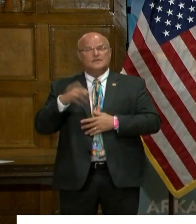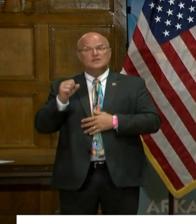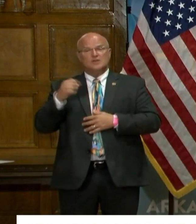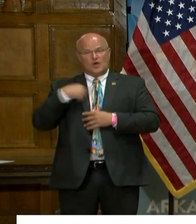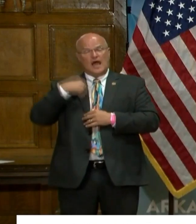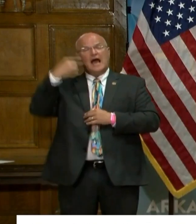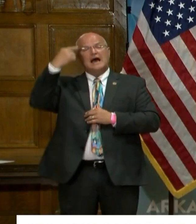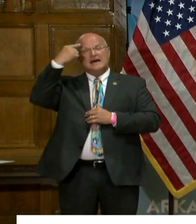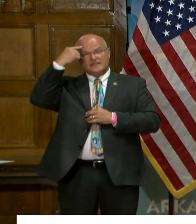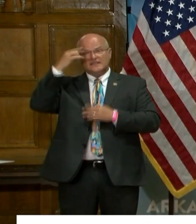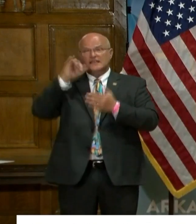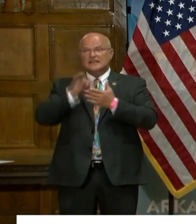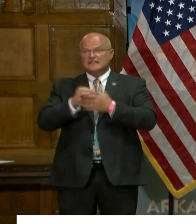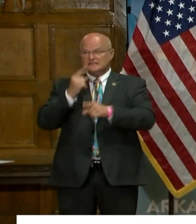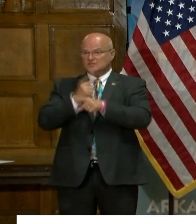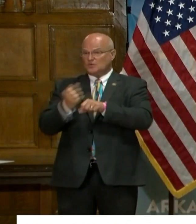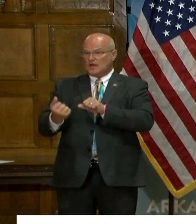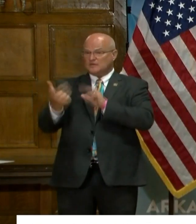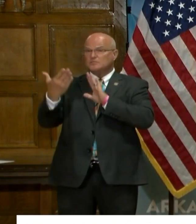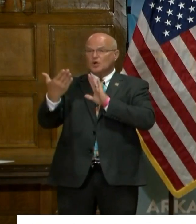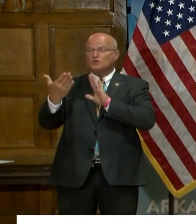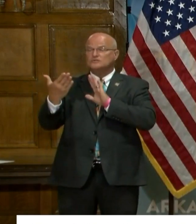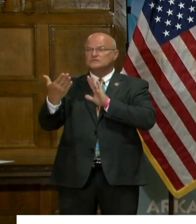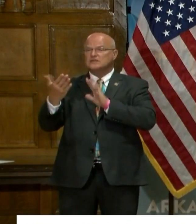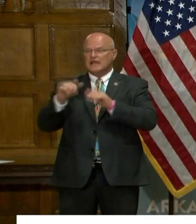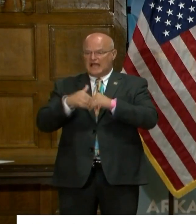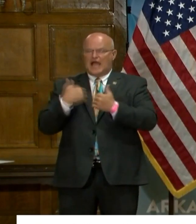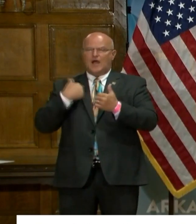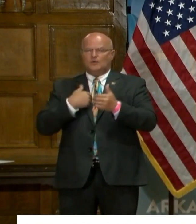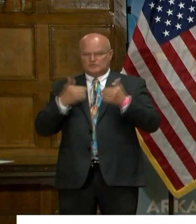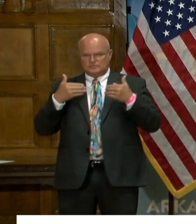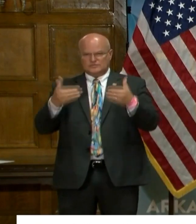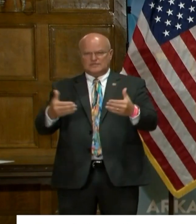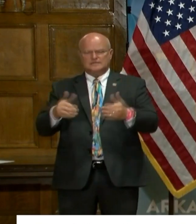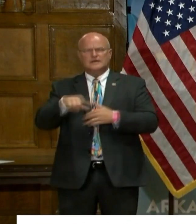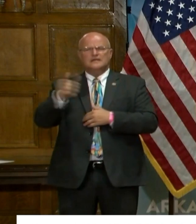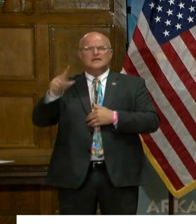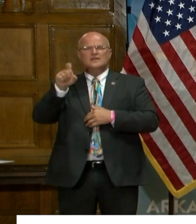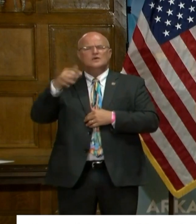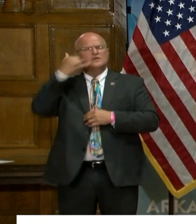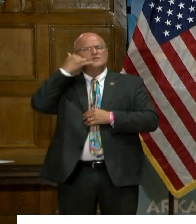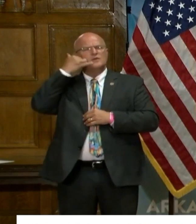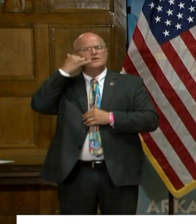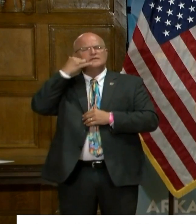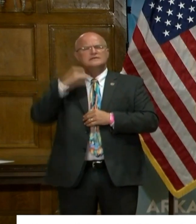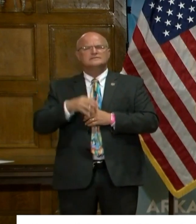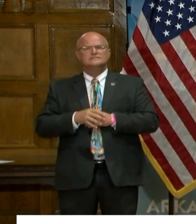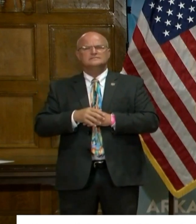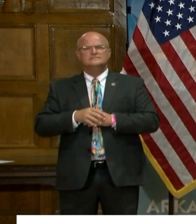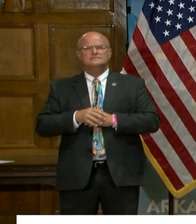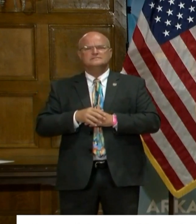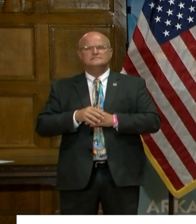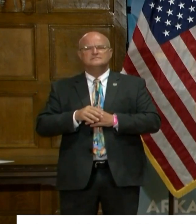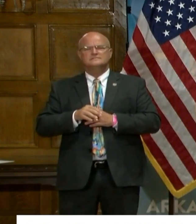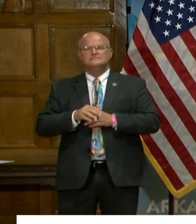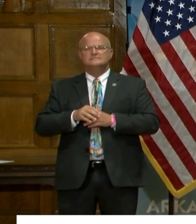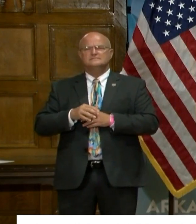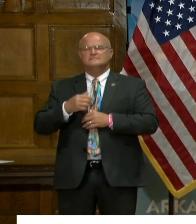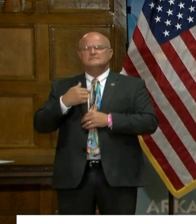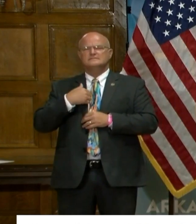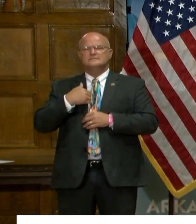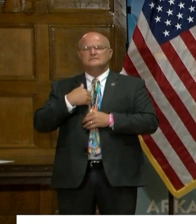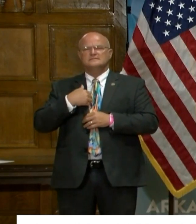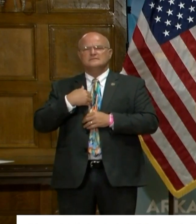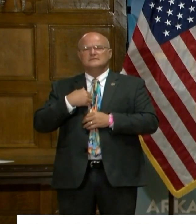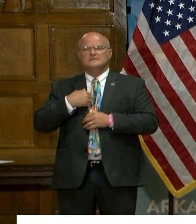so I think that's the right approach, and that's how we're proceeding. Is there another question remotely? Yes. Governor Hutchinson, this is Jacqueline